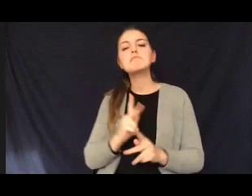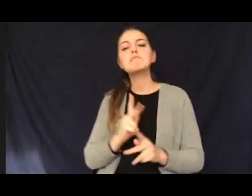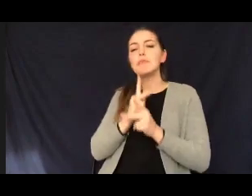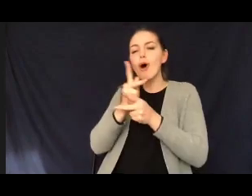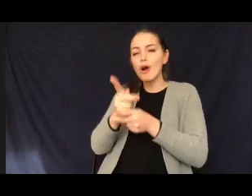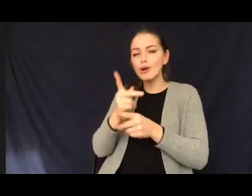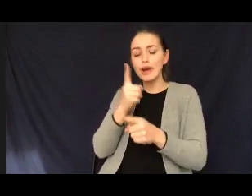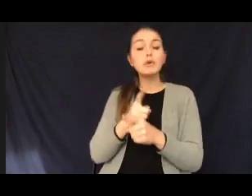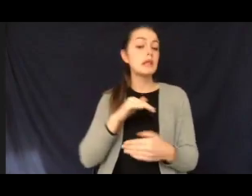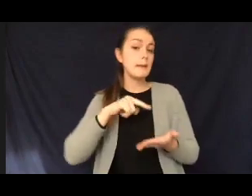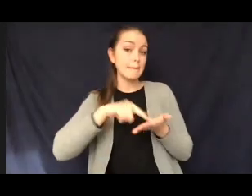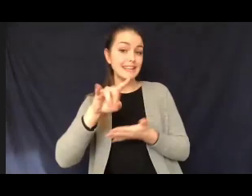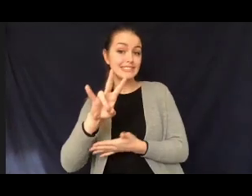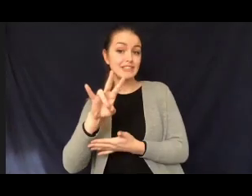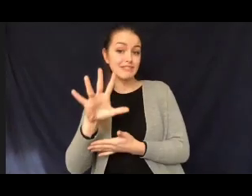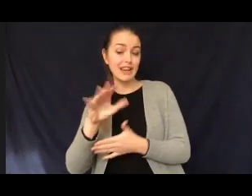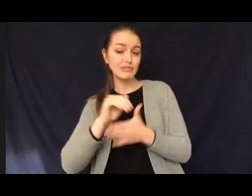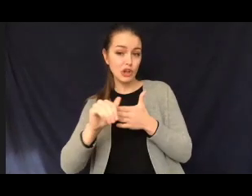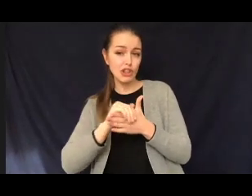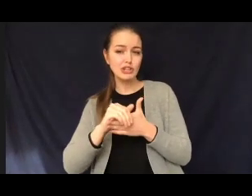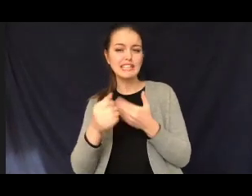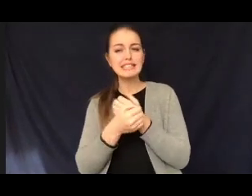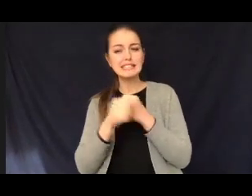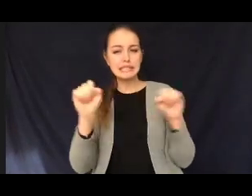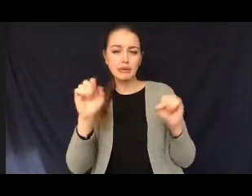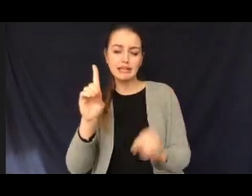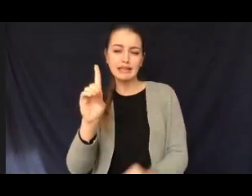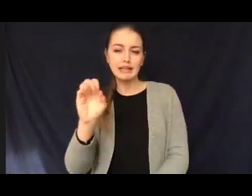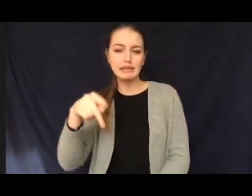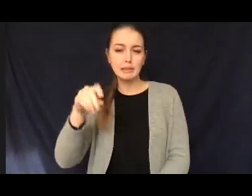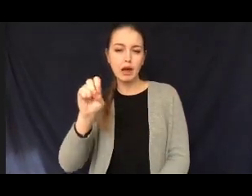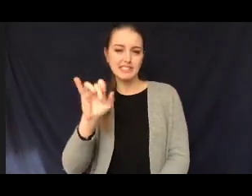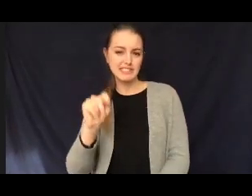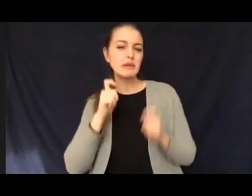a $75 security deposit too. Okay. Makes It's sense. stolen. Yeah. Broken.